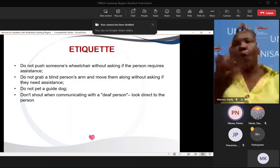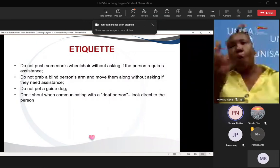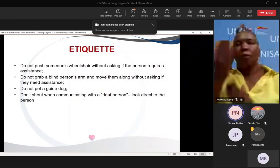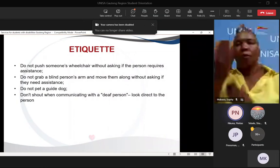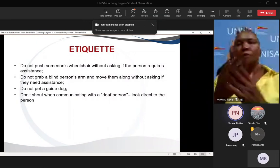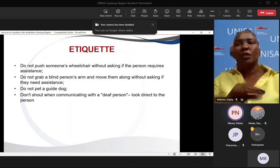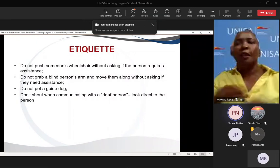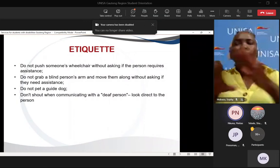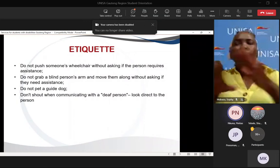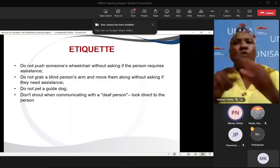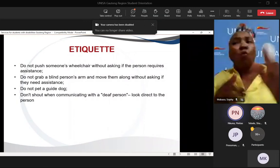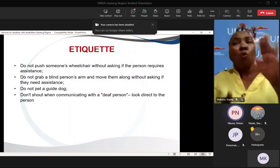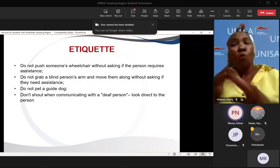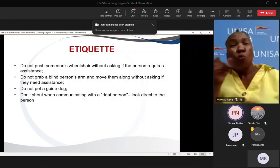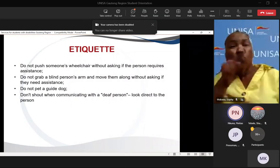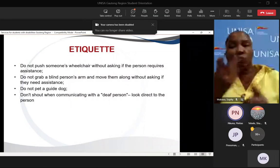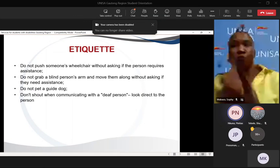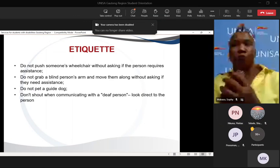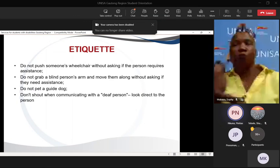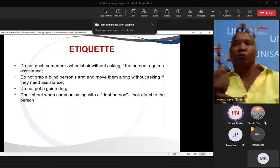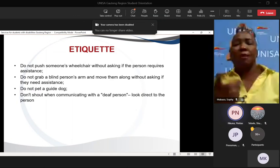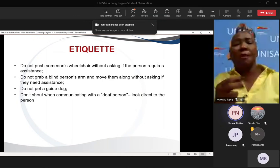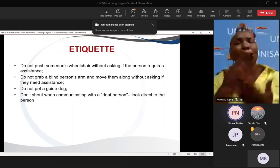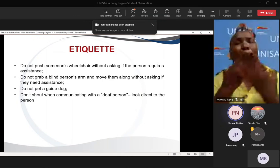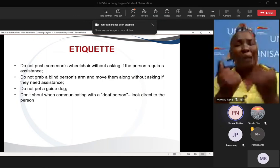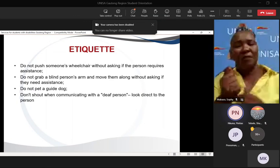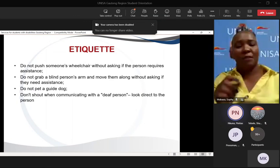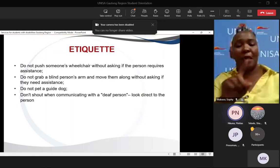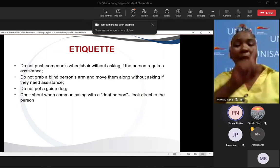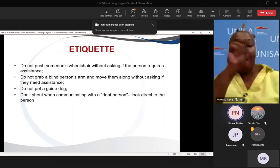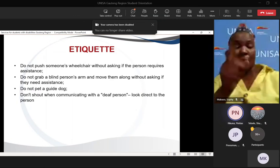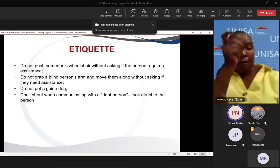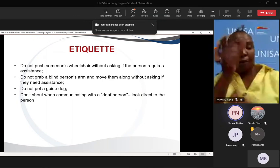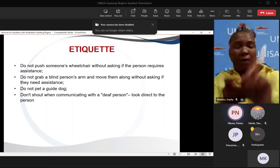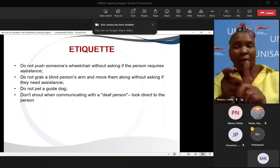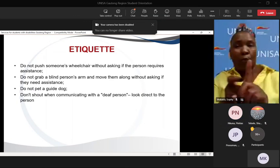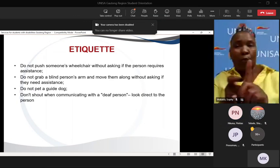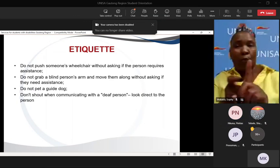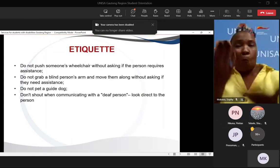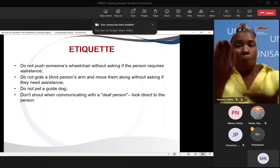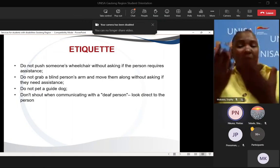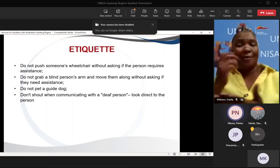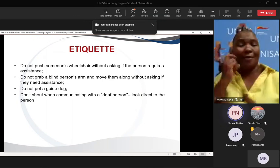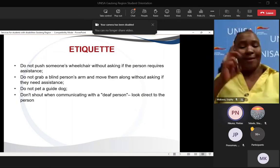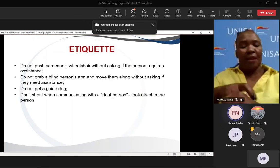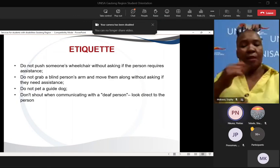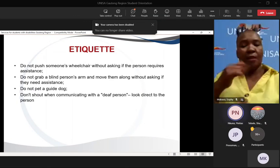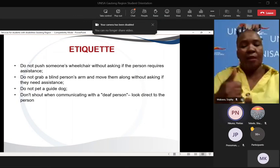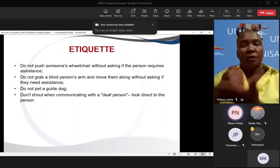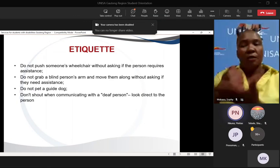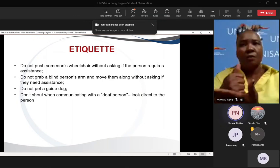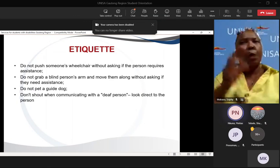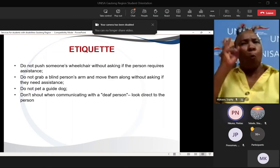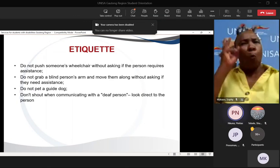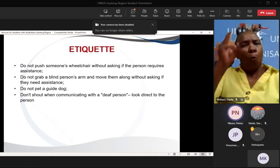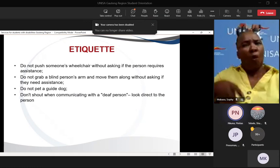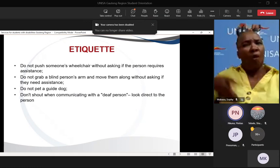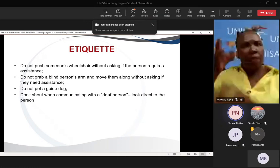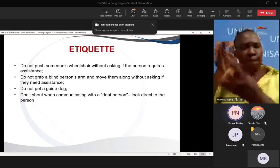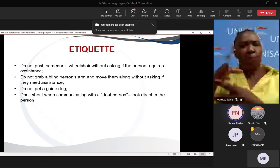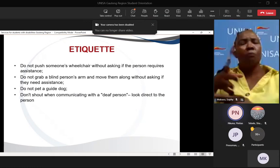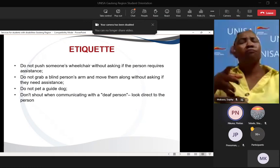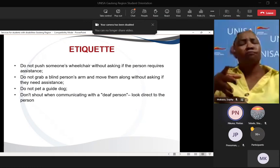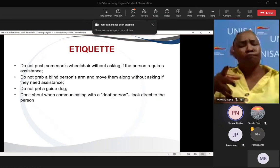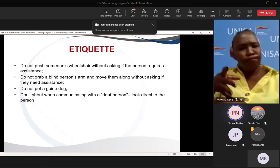please find out from the person on whether they need assistance if they need assistance then they